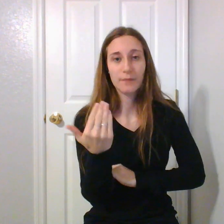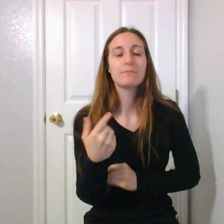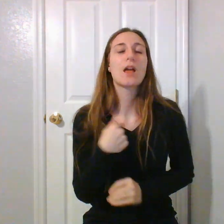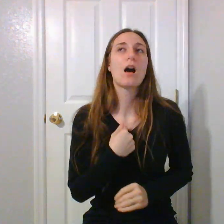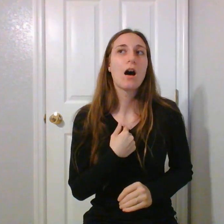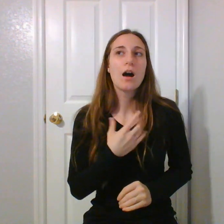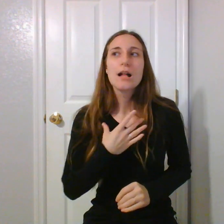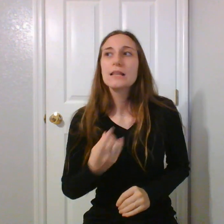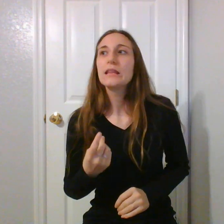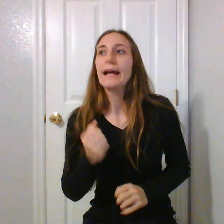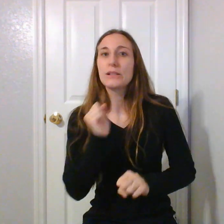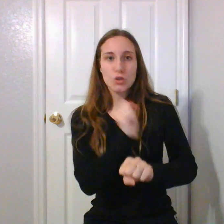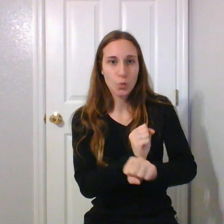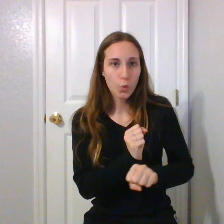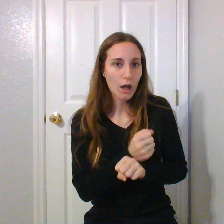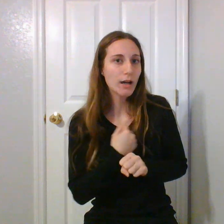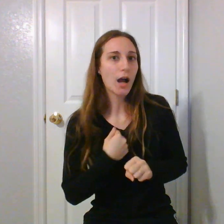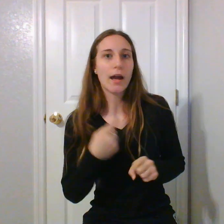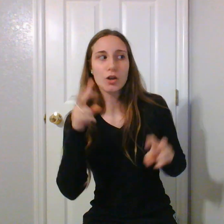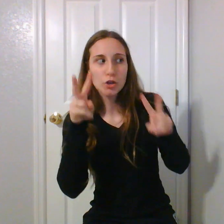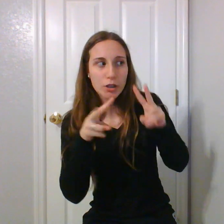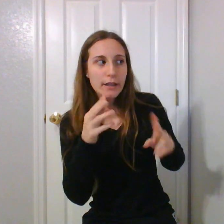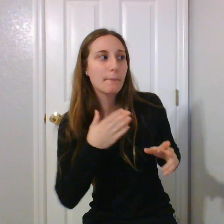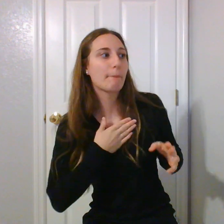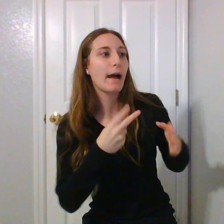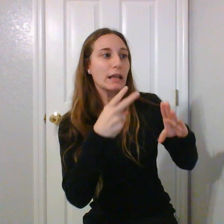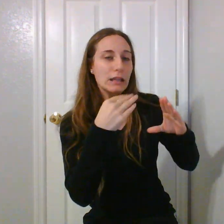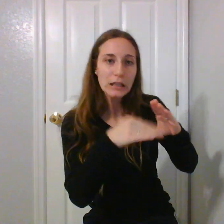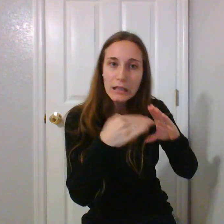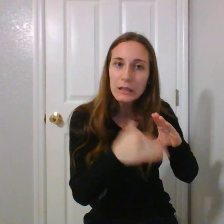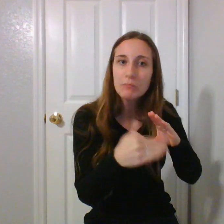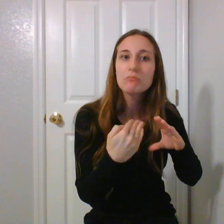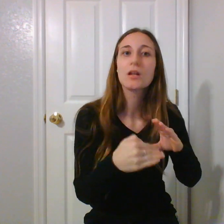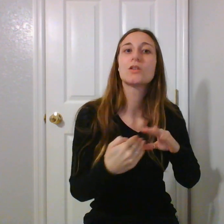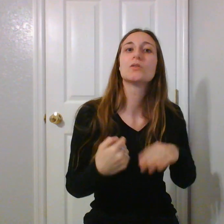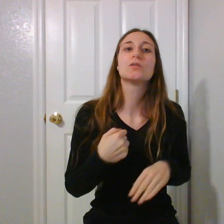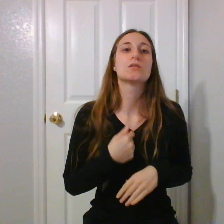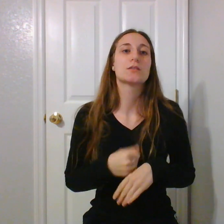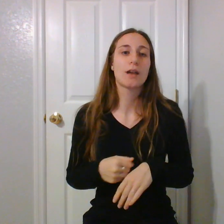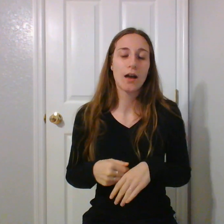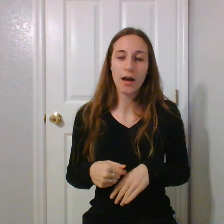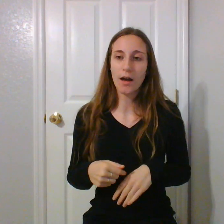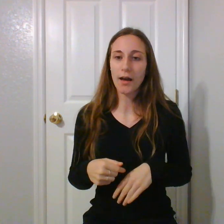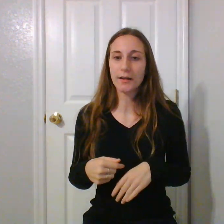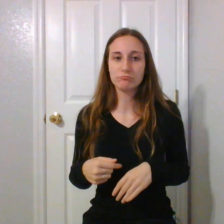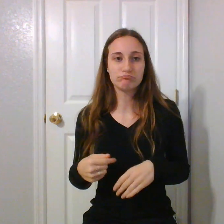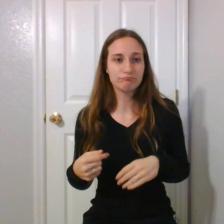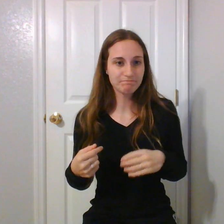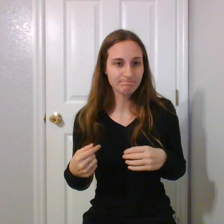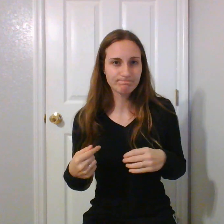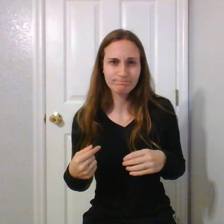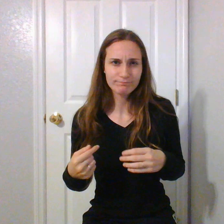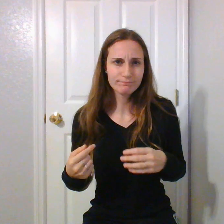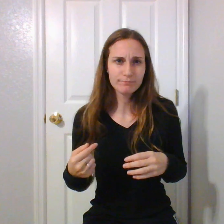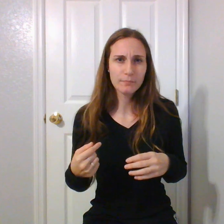morning i'll you know go through my emails before anyone has had the time to wake up and i can just like knock all the emails out that i got the day before or you know i work